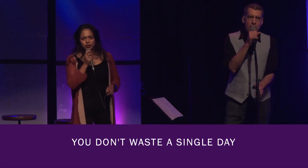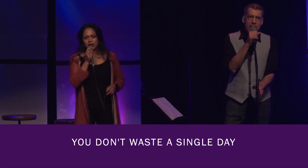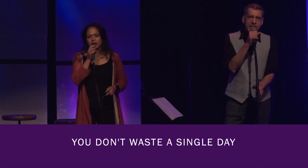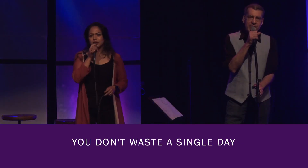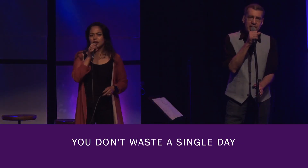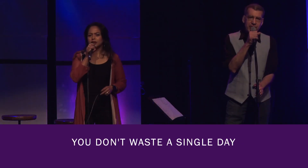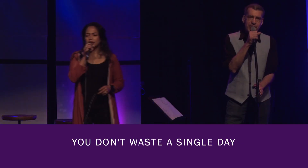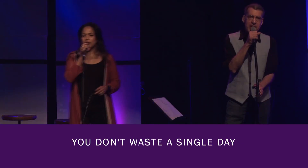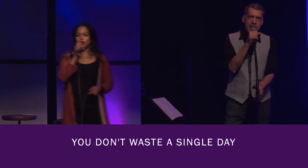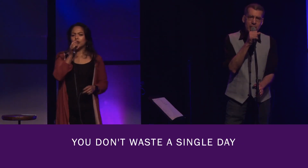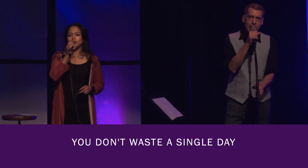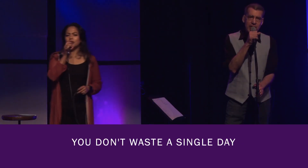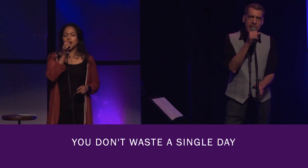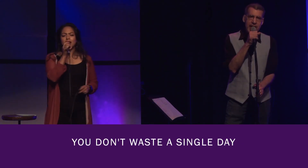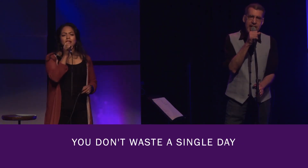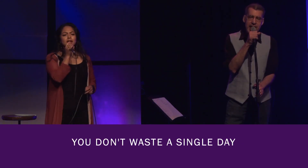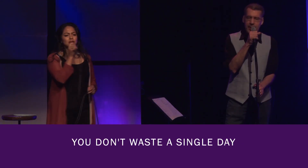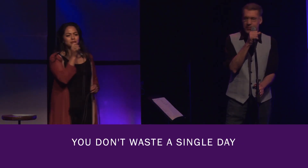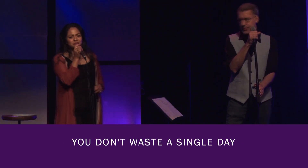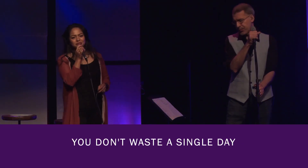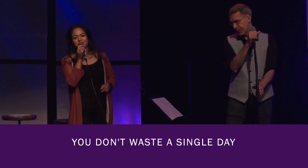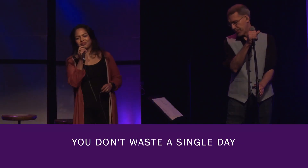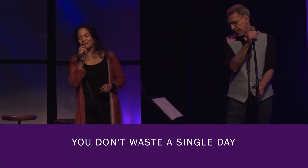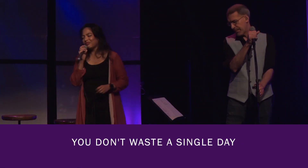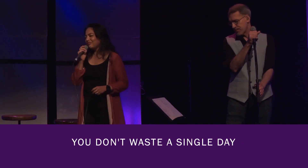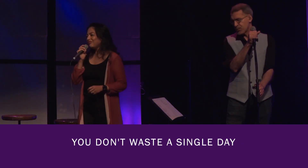You don't waste a single day.